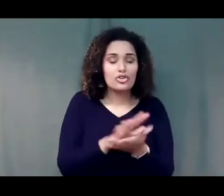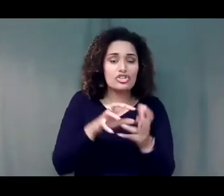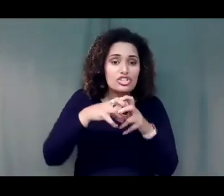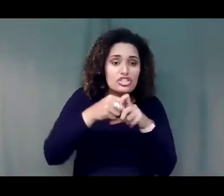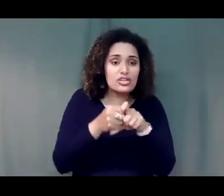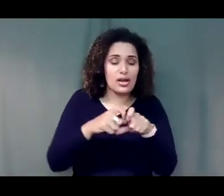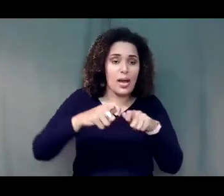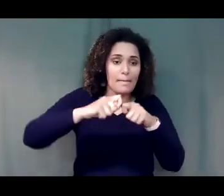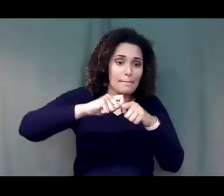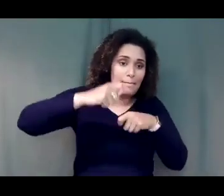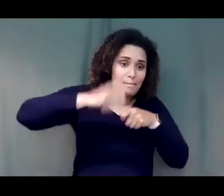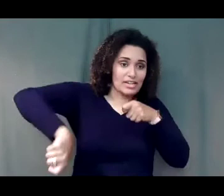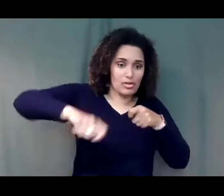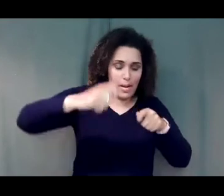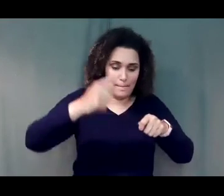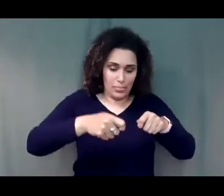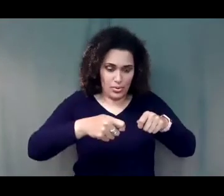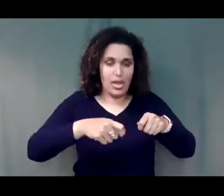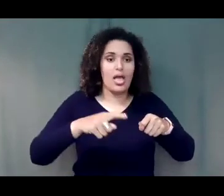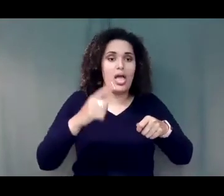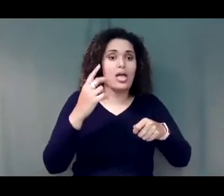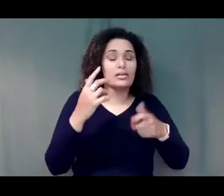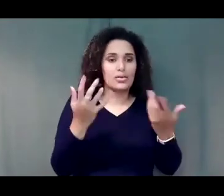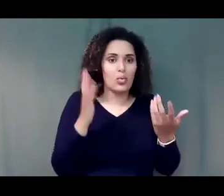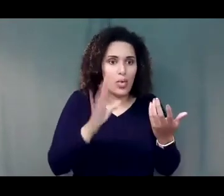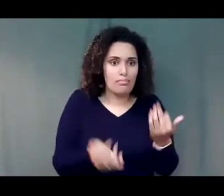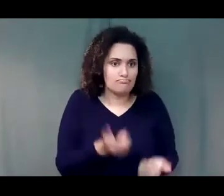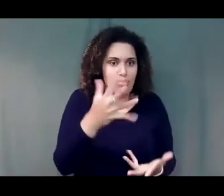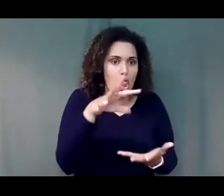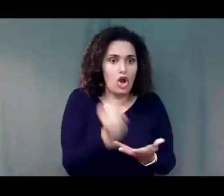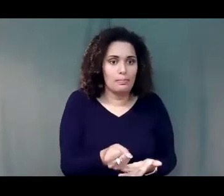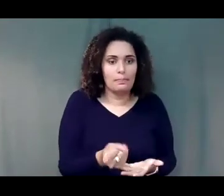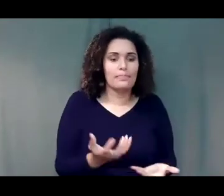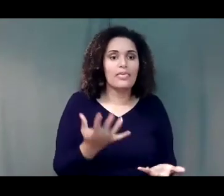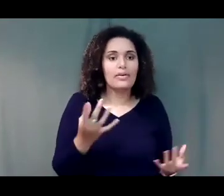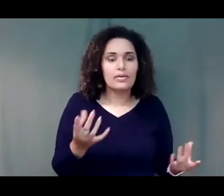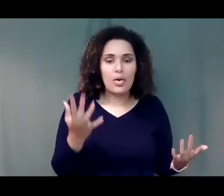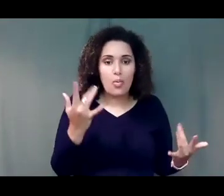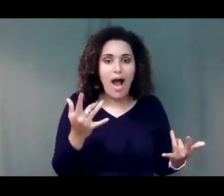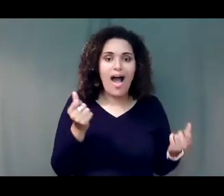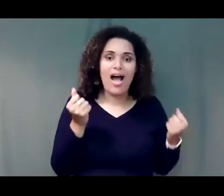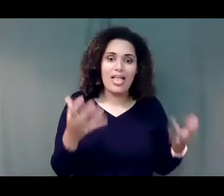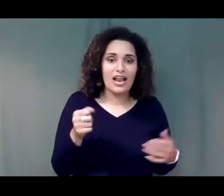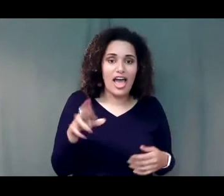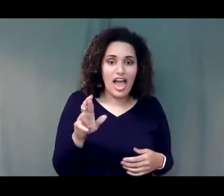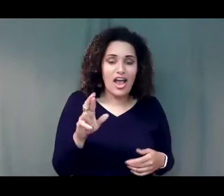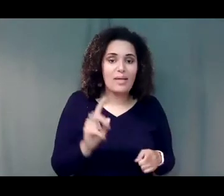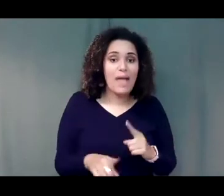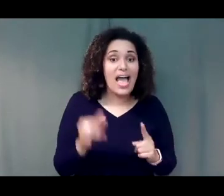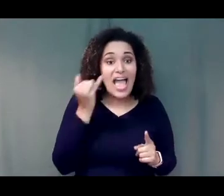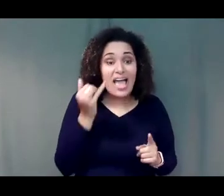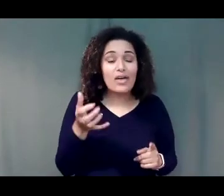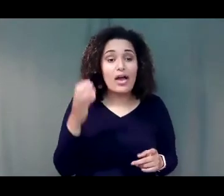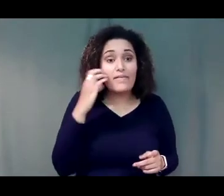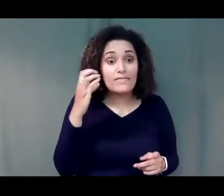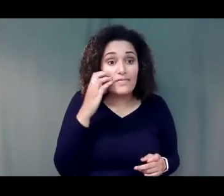match to it, it'll catch fire like that, because there's all kinds of air available to move that flame around. If you take a phone book, remember phone